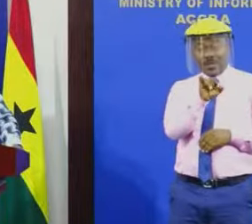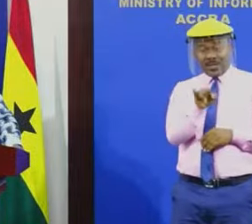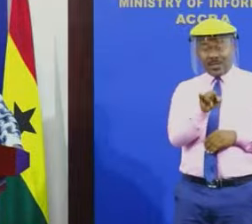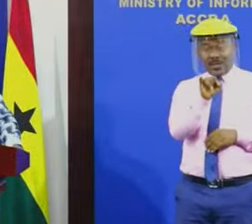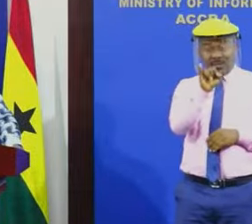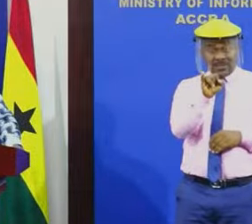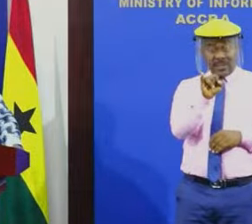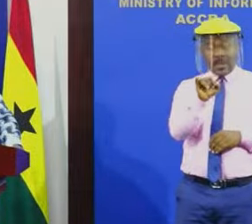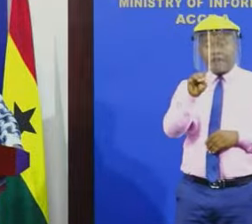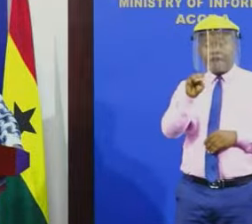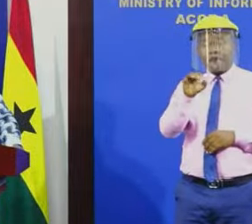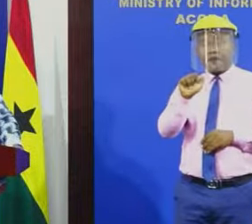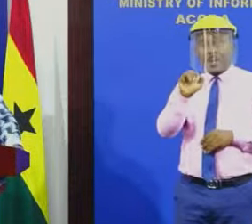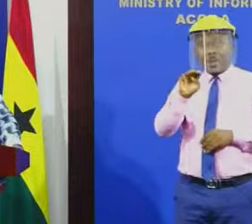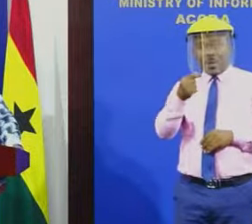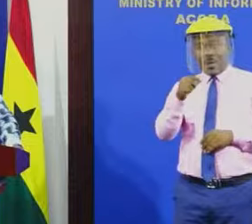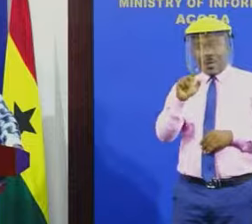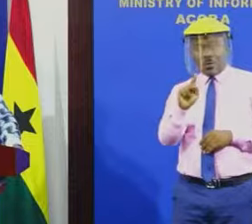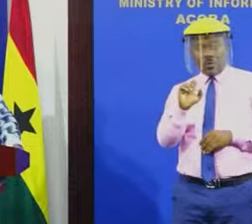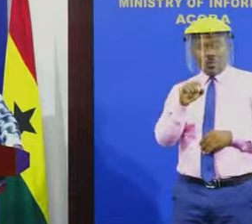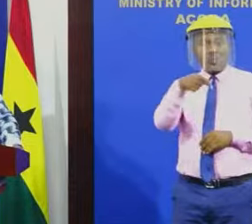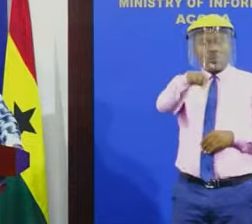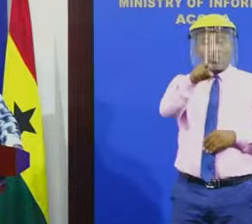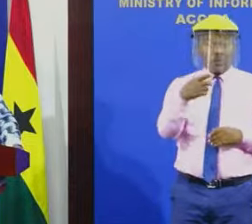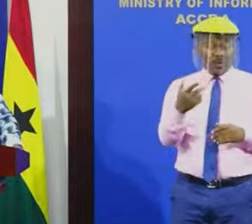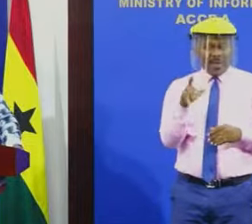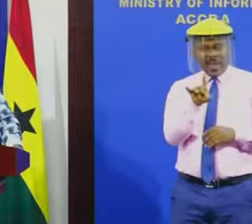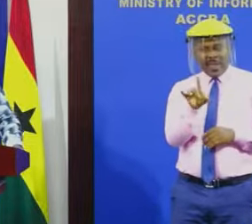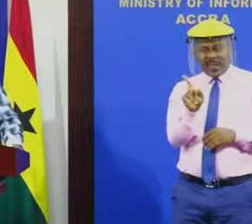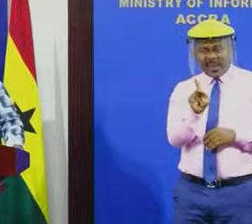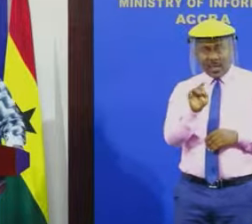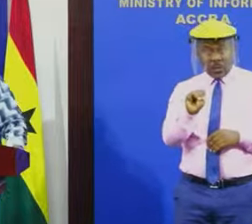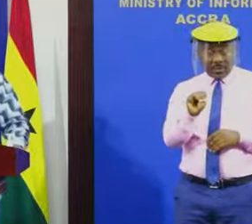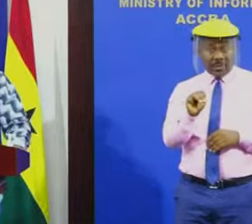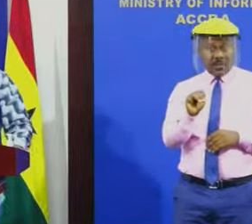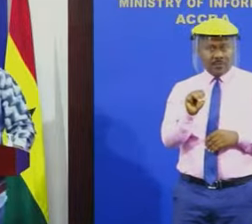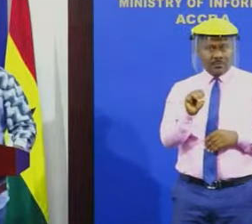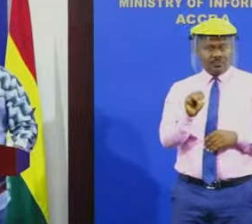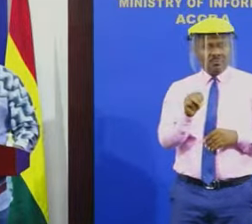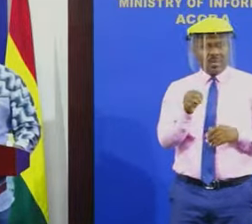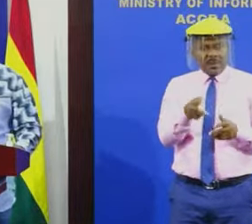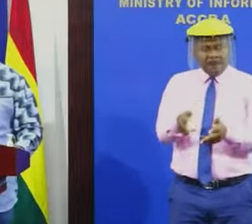Yeji-Makango route, we have also, which is about 8 kilometers, we have done or removed about